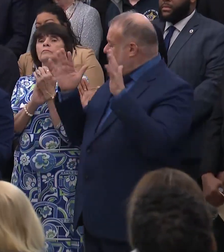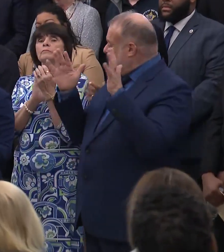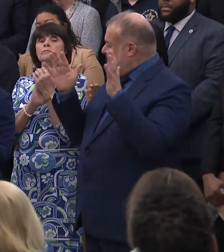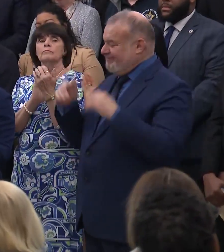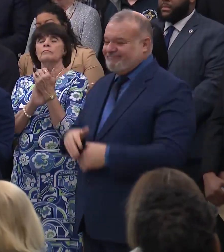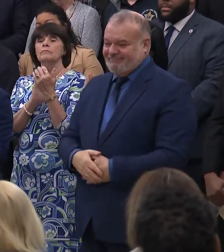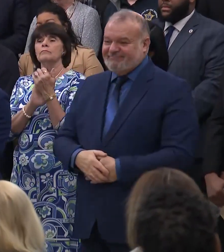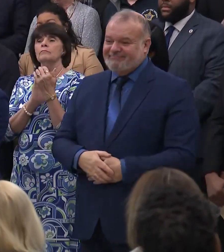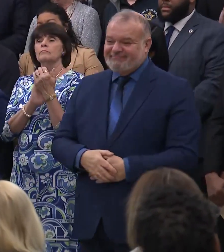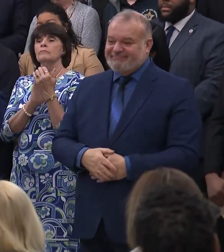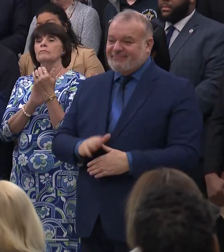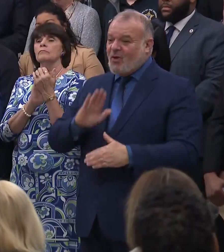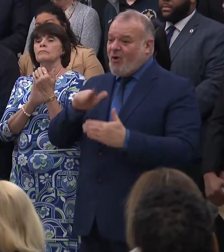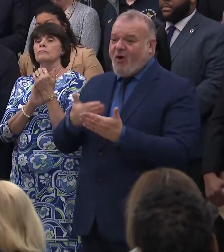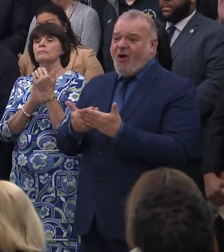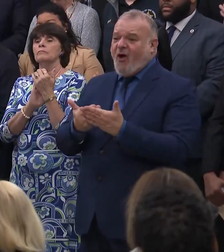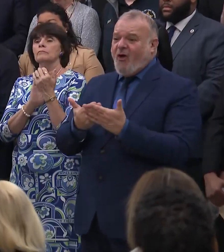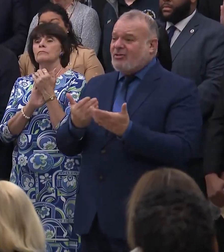mean, but